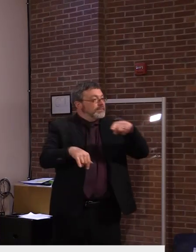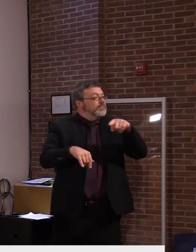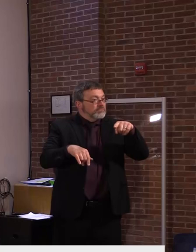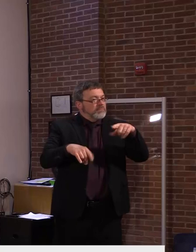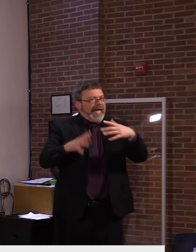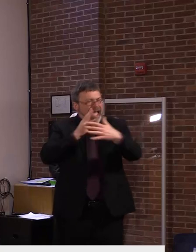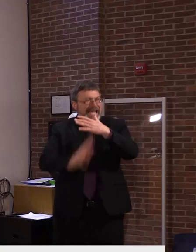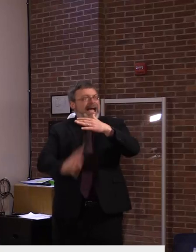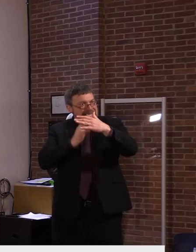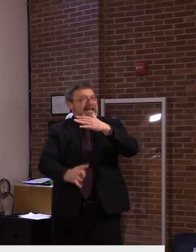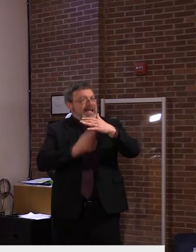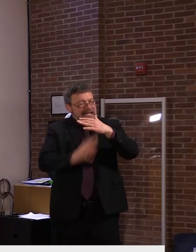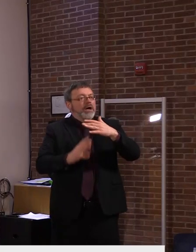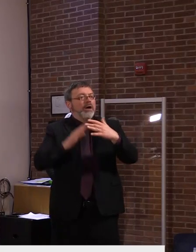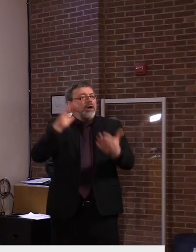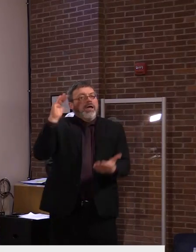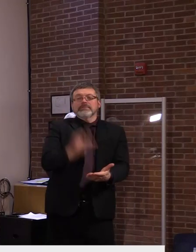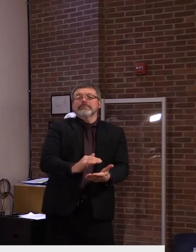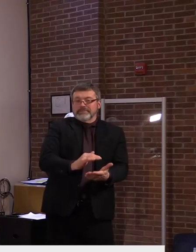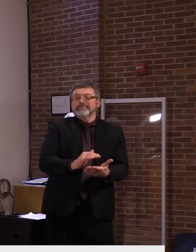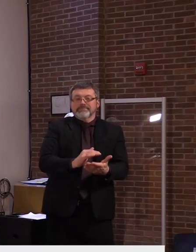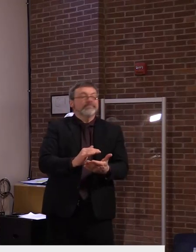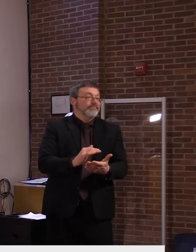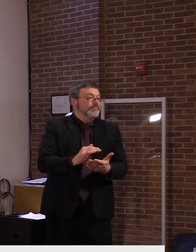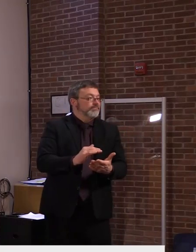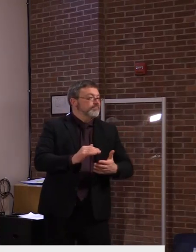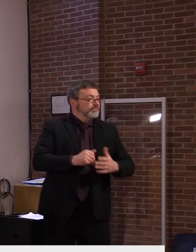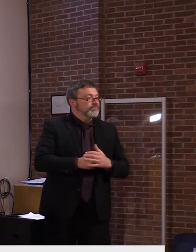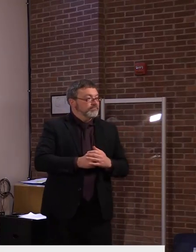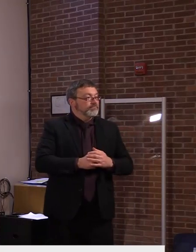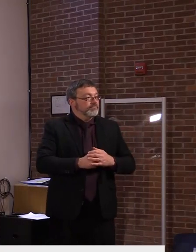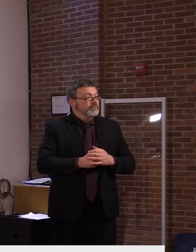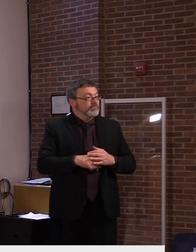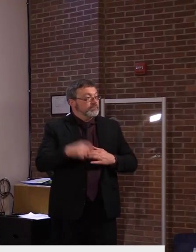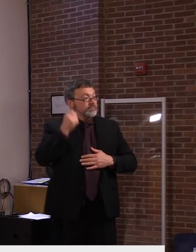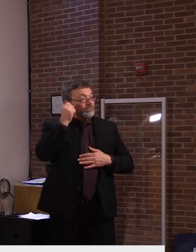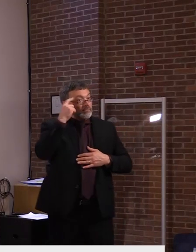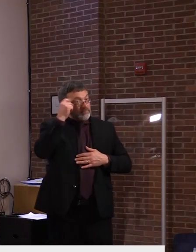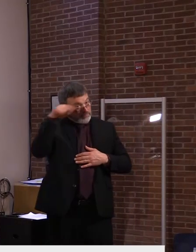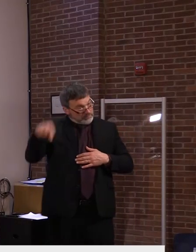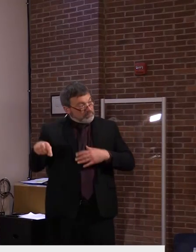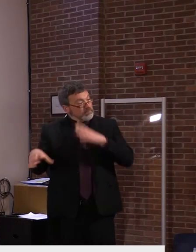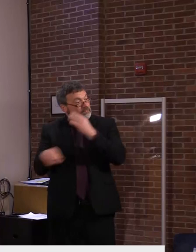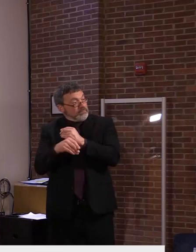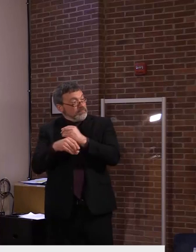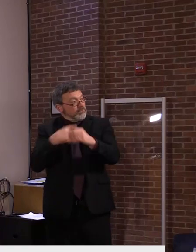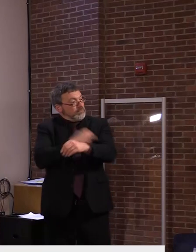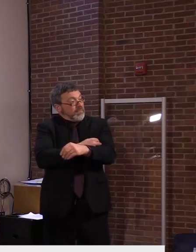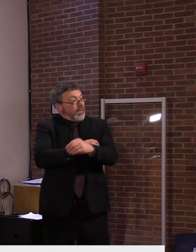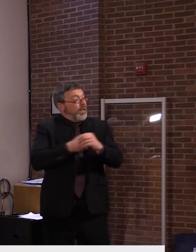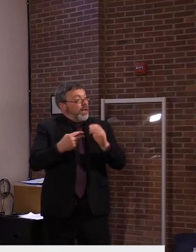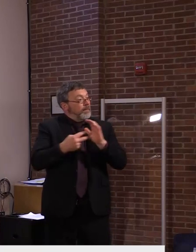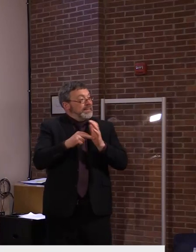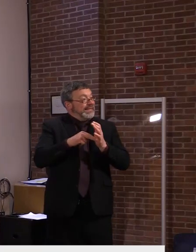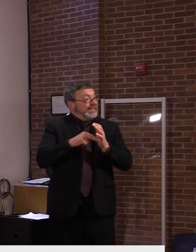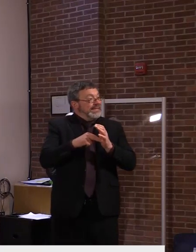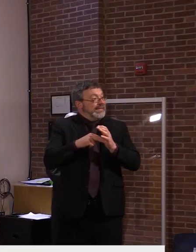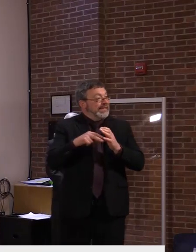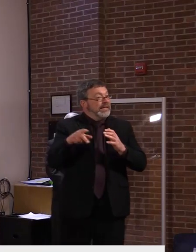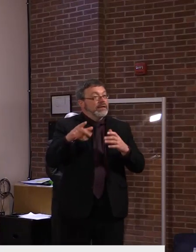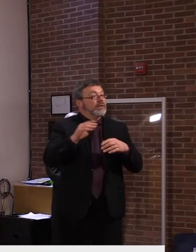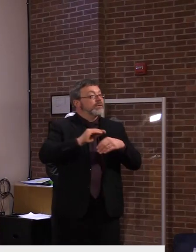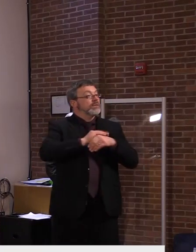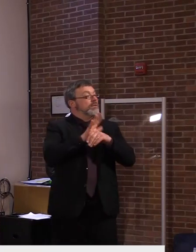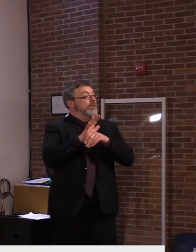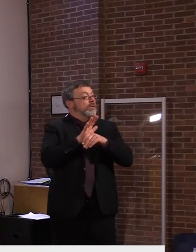COVID. Now, the need for a booster does not mean the COVID-19 vaccines have